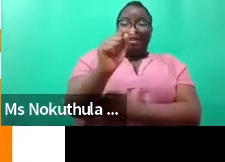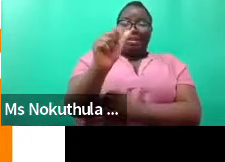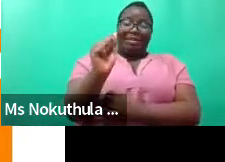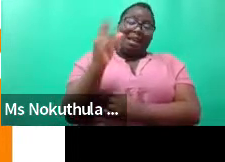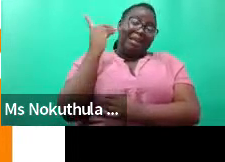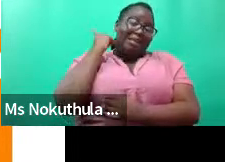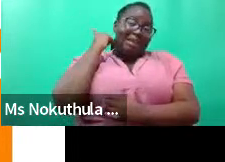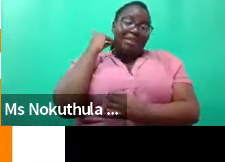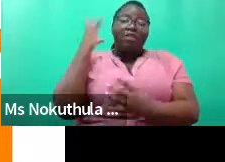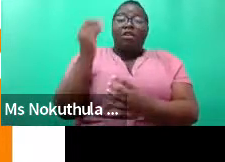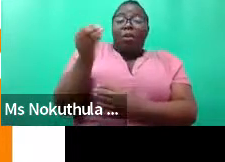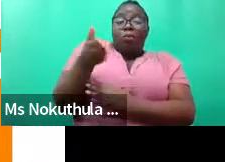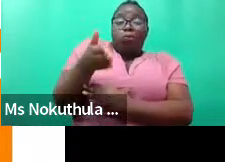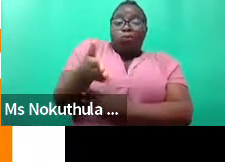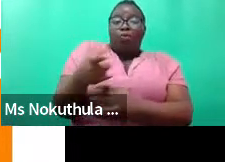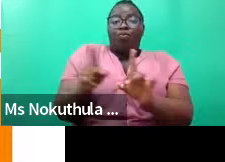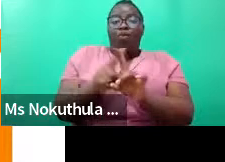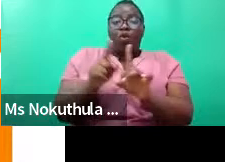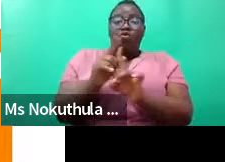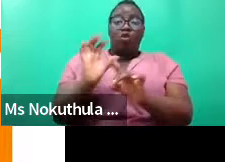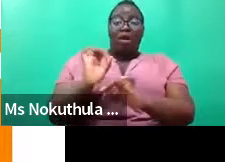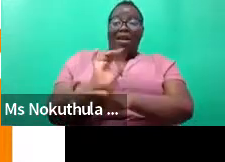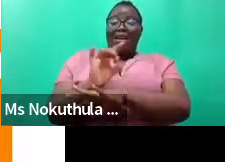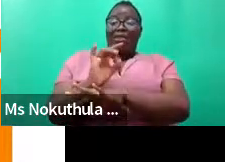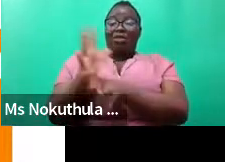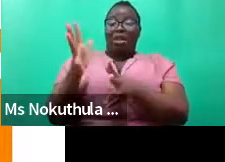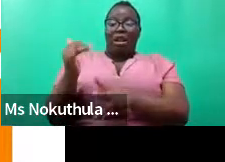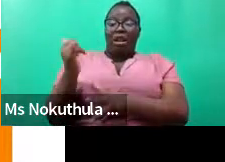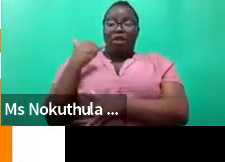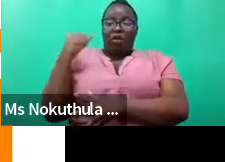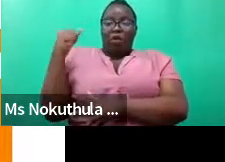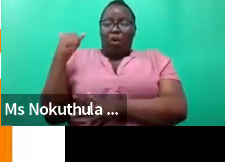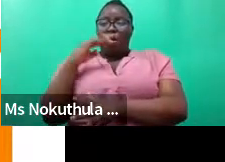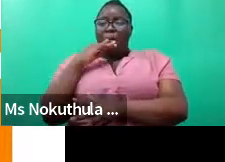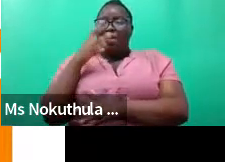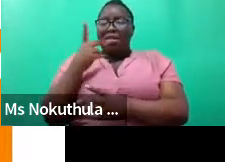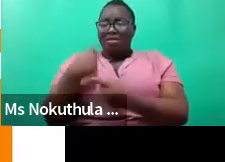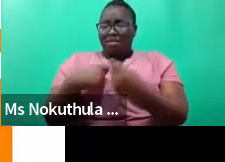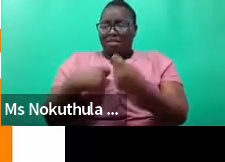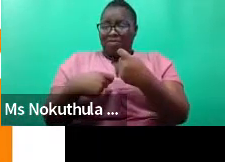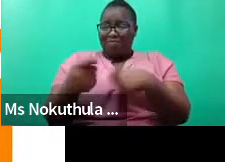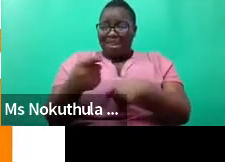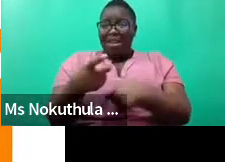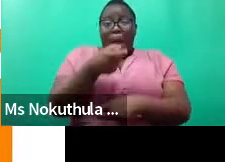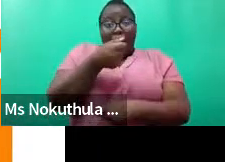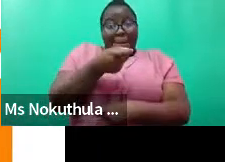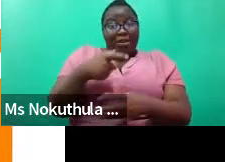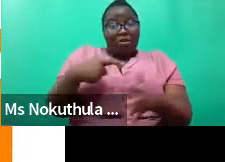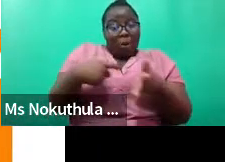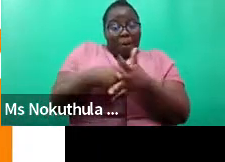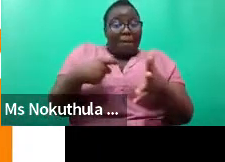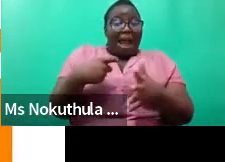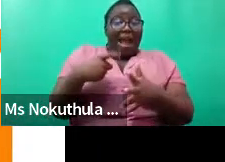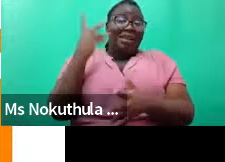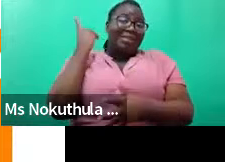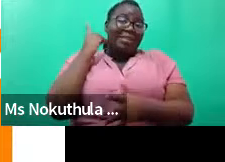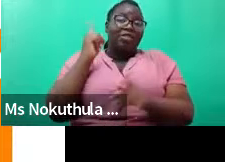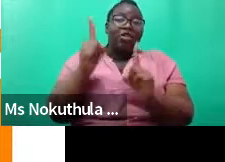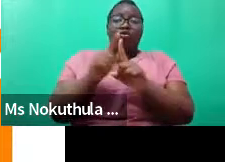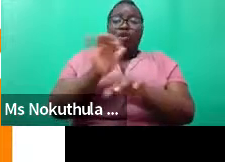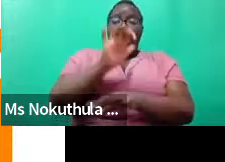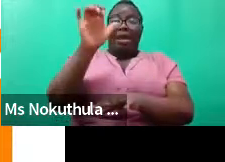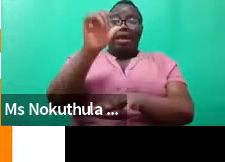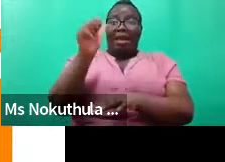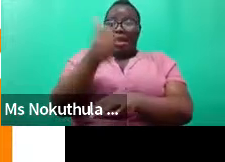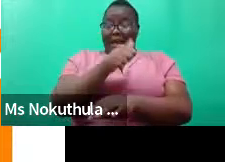counselor was calling them, so they did not have to spend money to buy data and airtime. And also it was